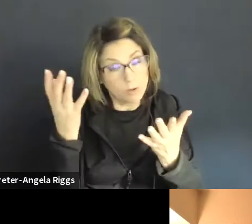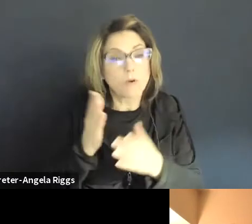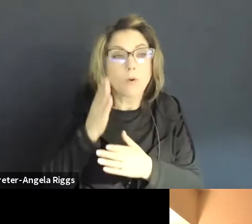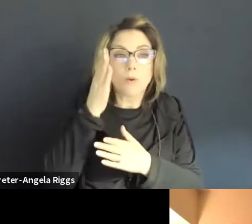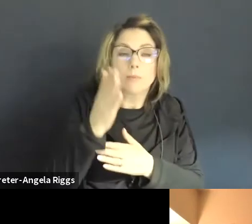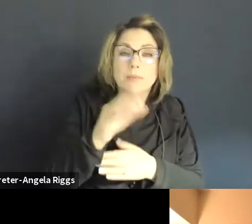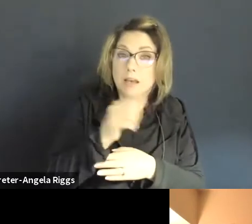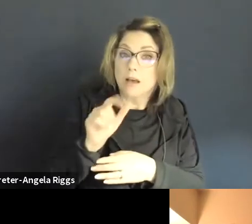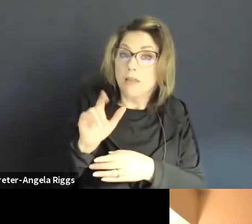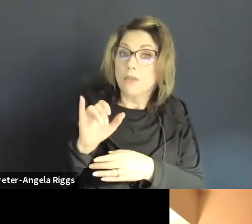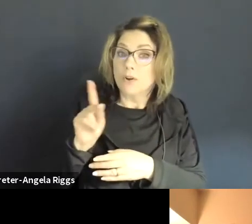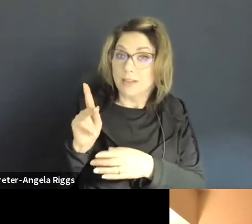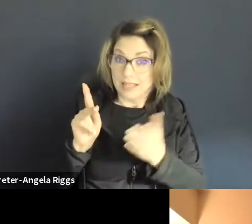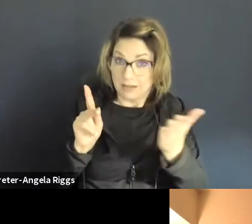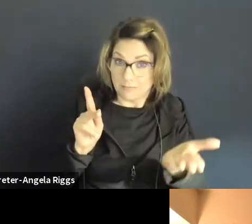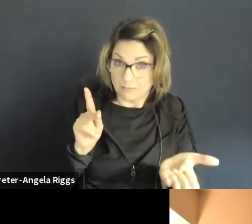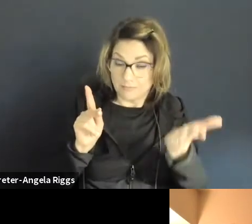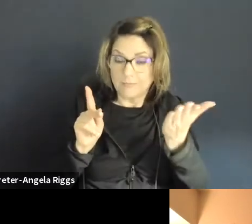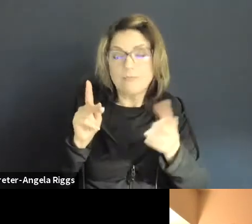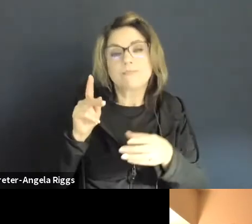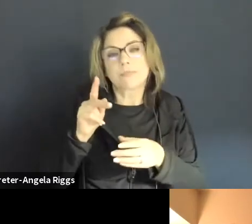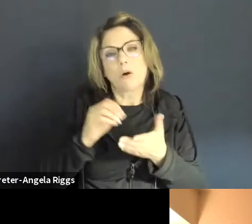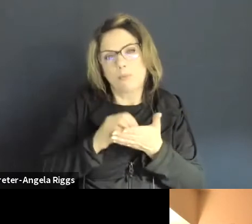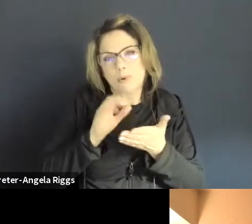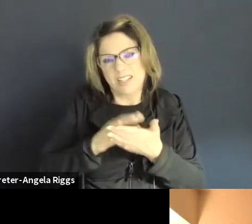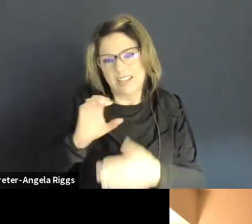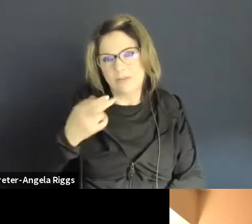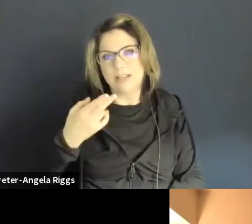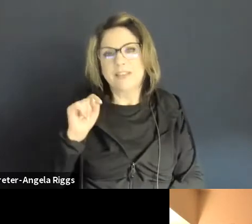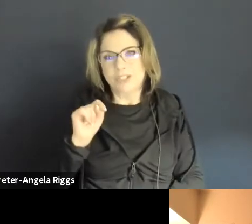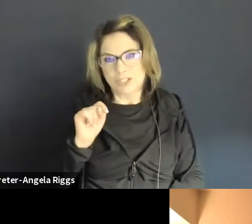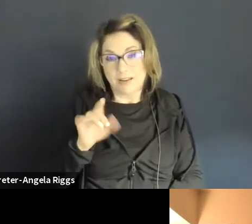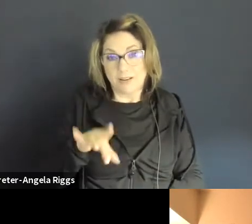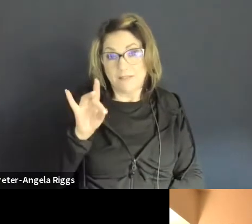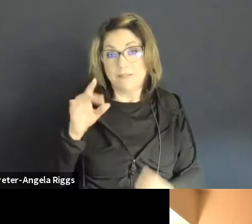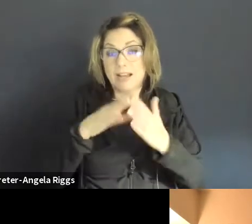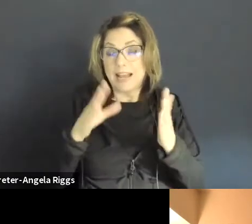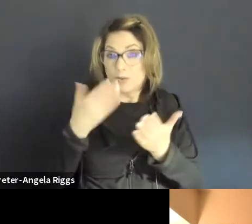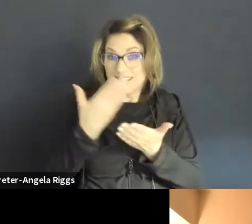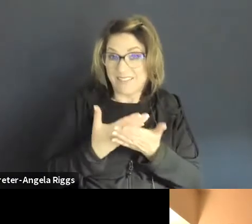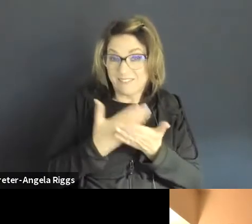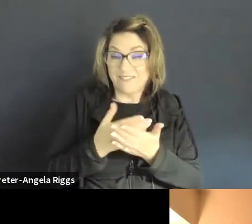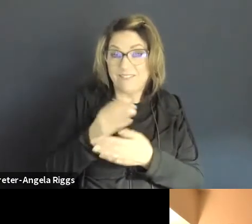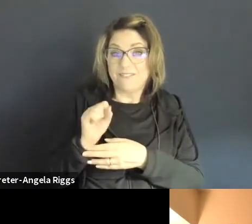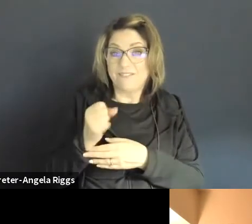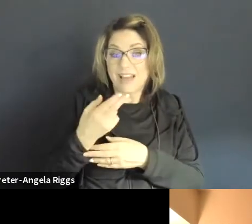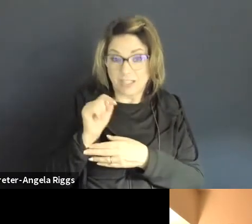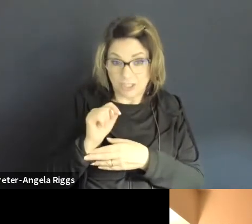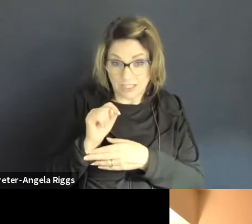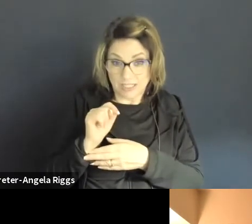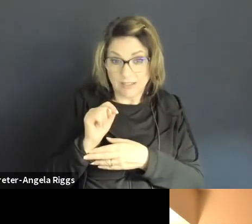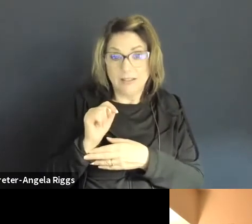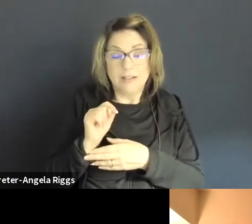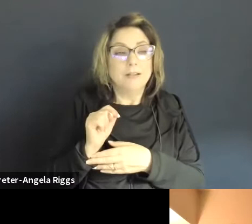additional links that will be provided in the chat where you can again find the housing fact sheet so that you can dig deeper into the